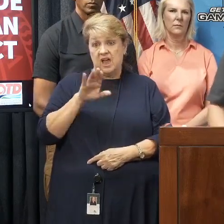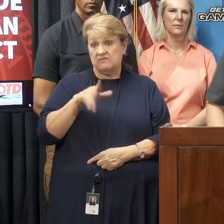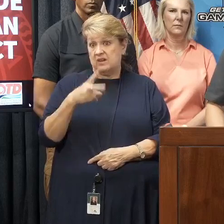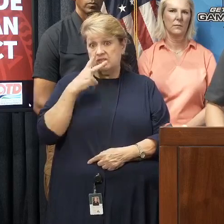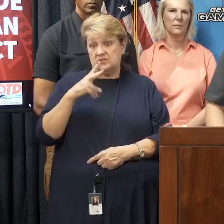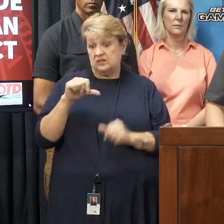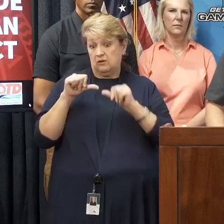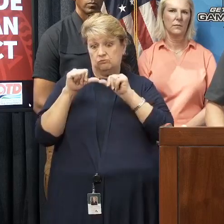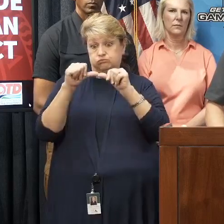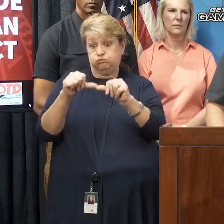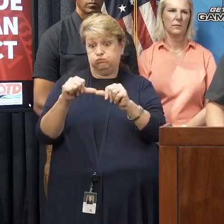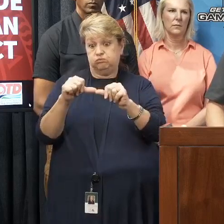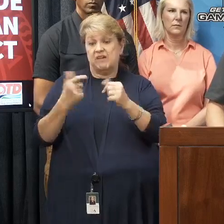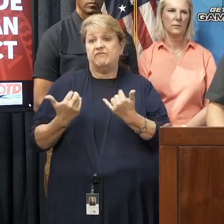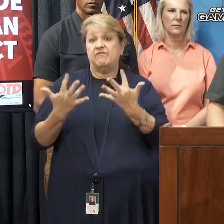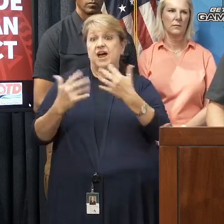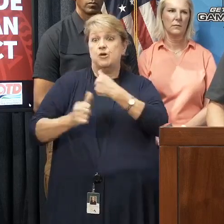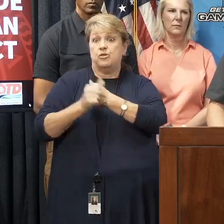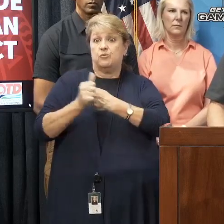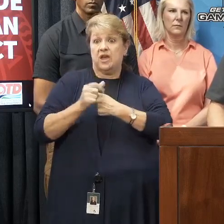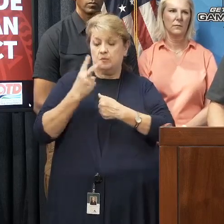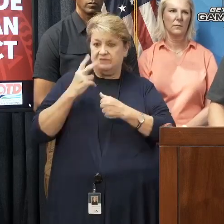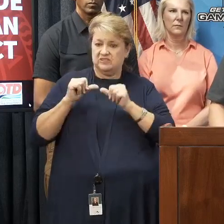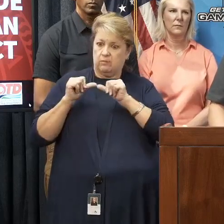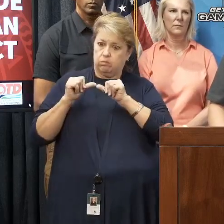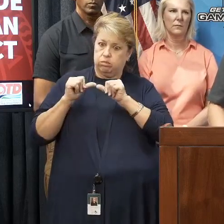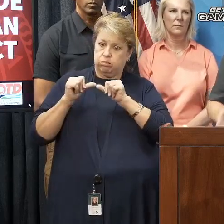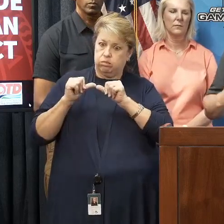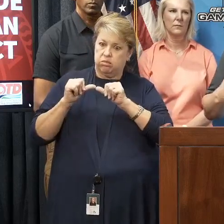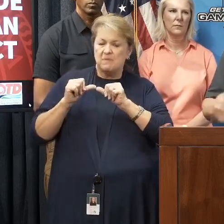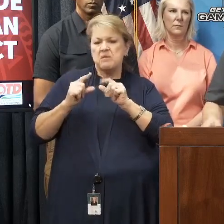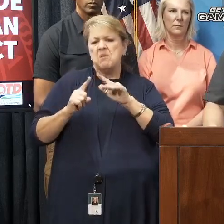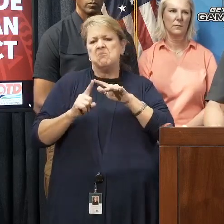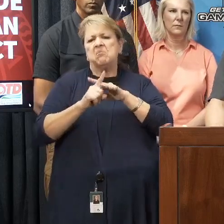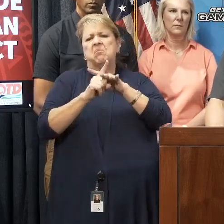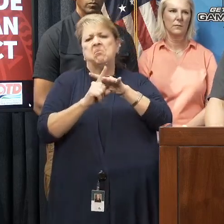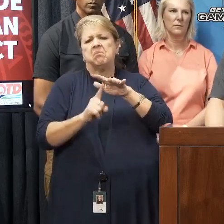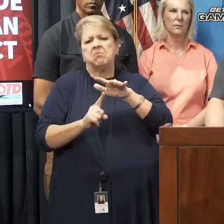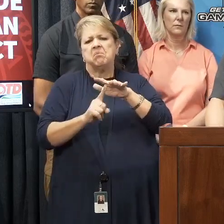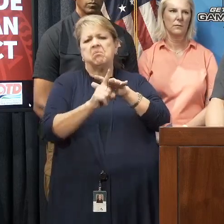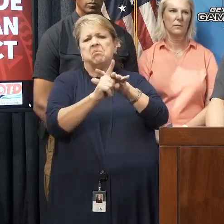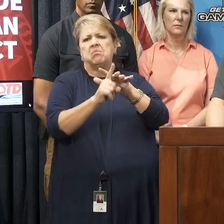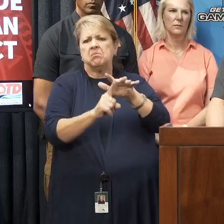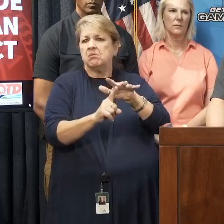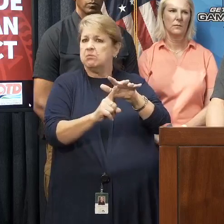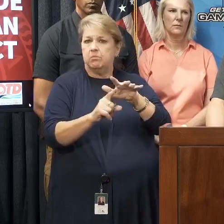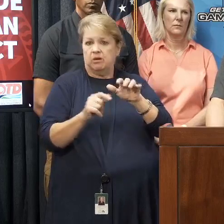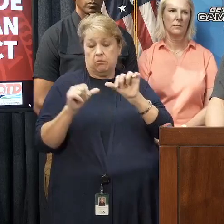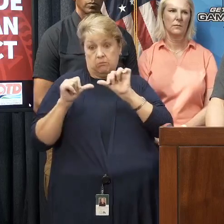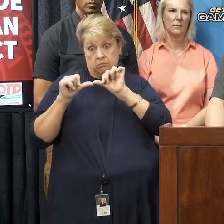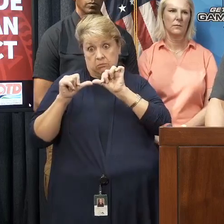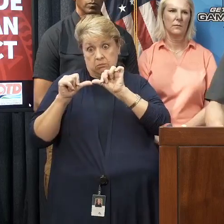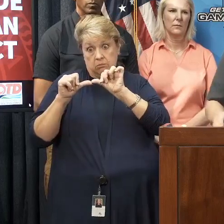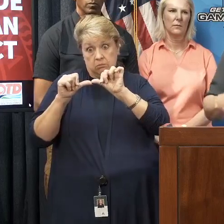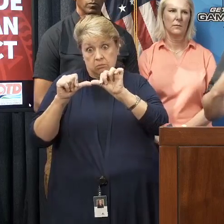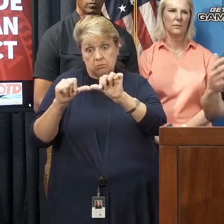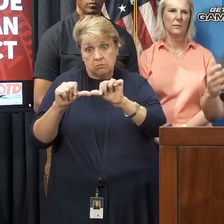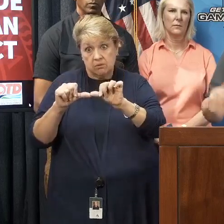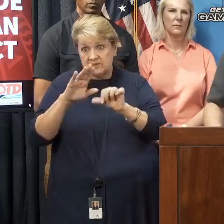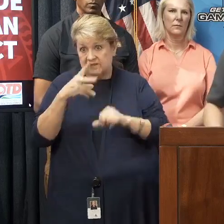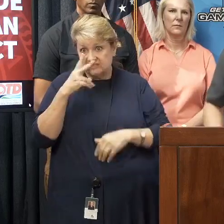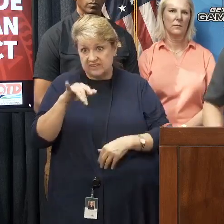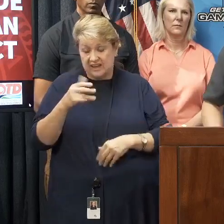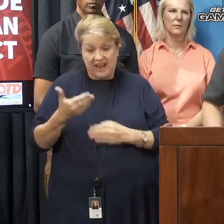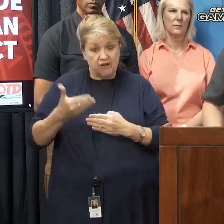of fire threat that we have faced as a state that I've been aware of since that time. So I don't know how far back